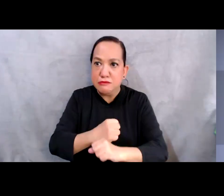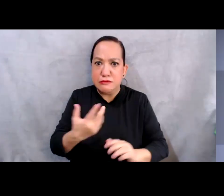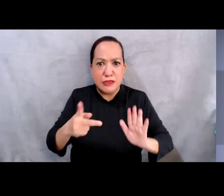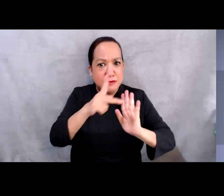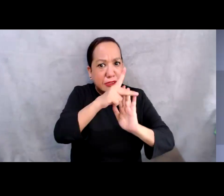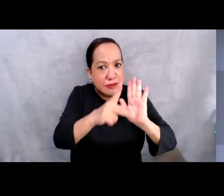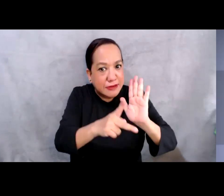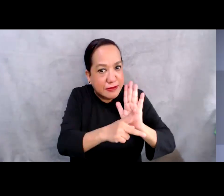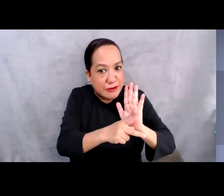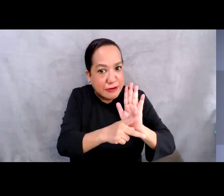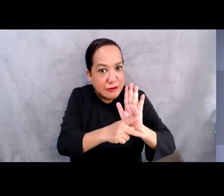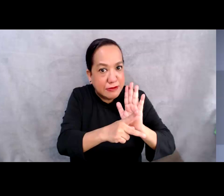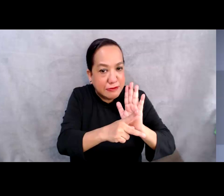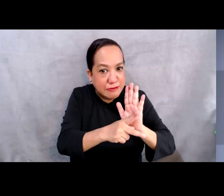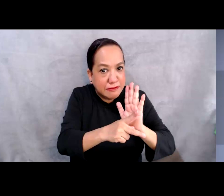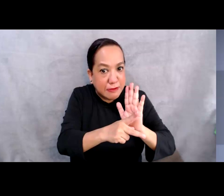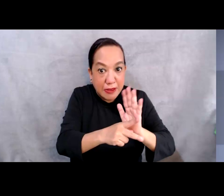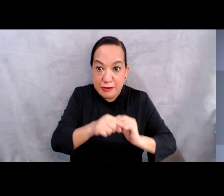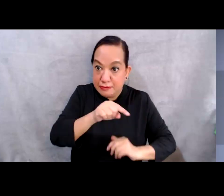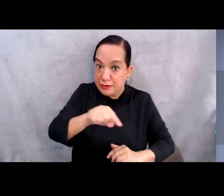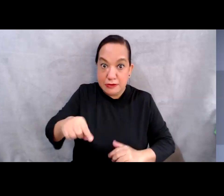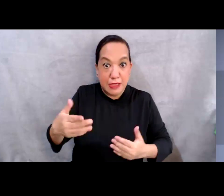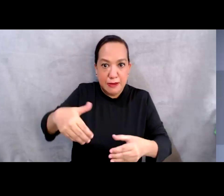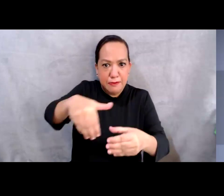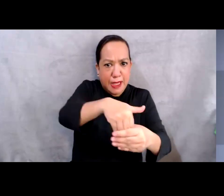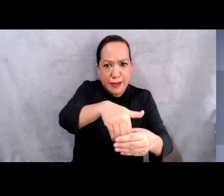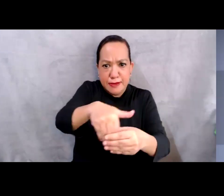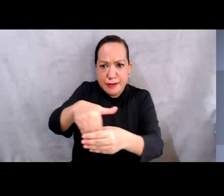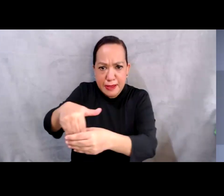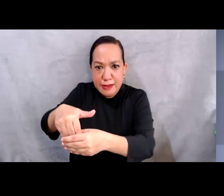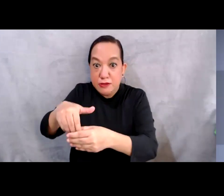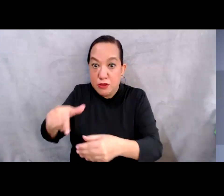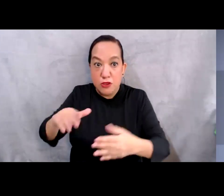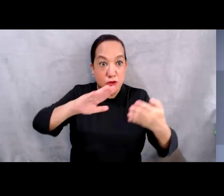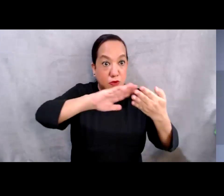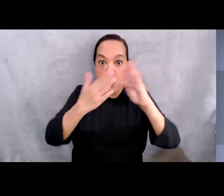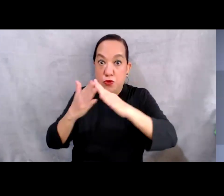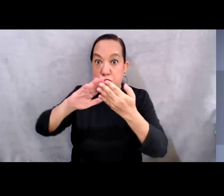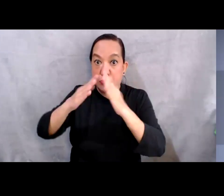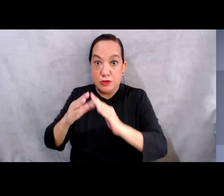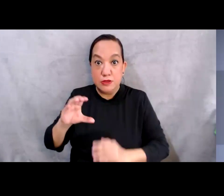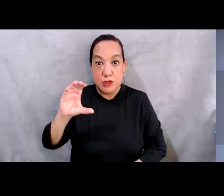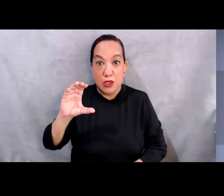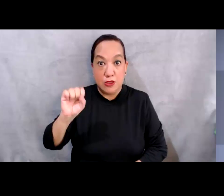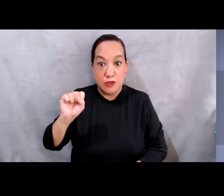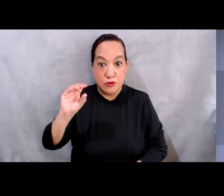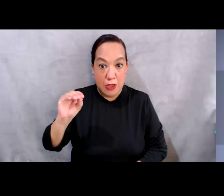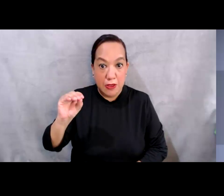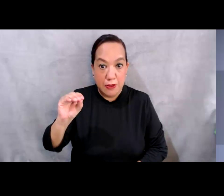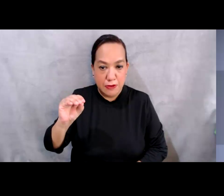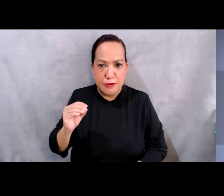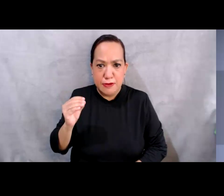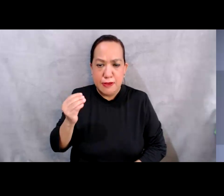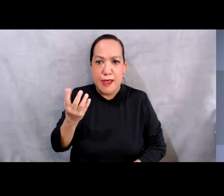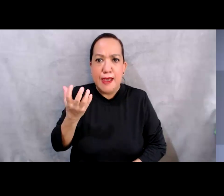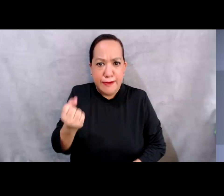civil society, sharing experiences and perspectives from the ground, but also from their engagement at a policy level